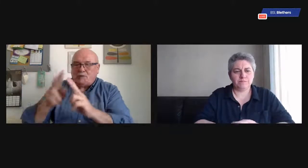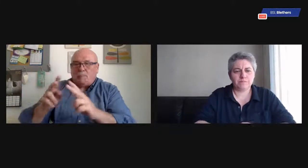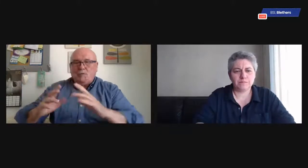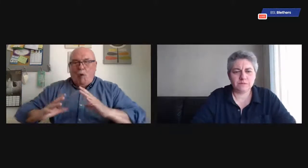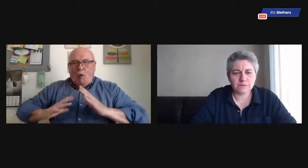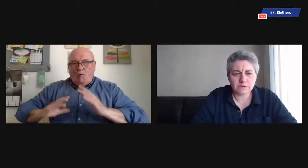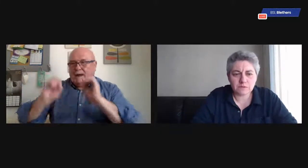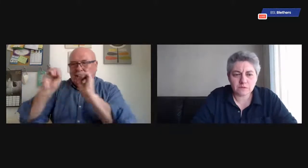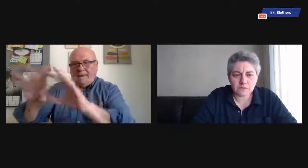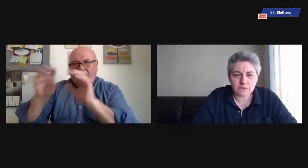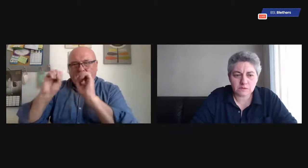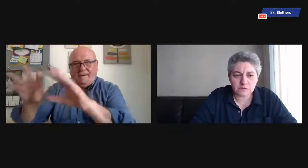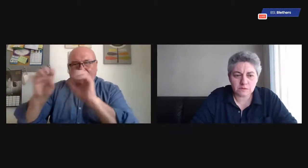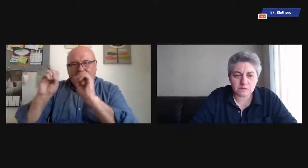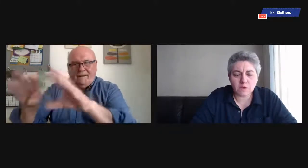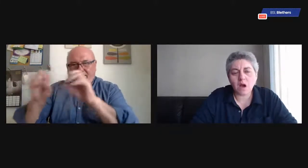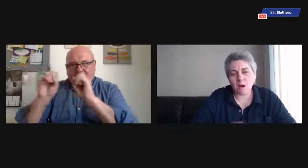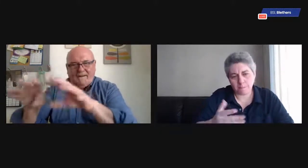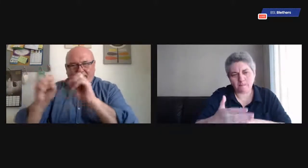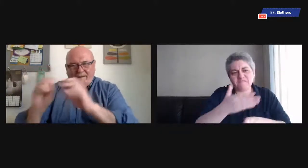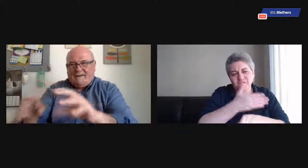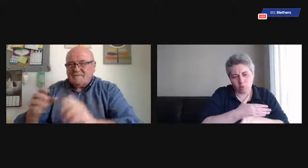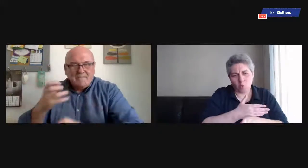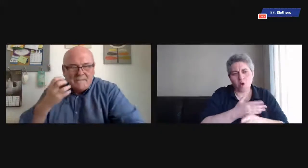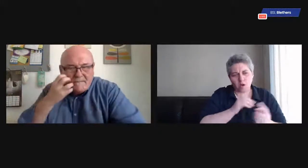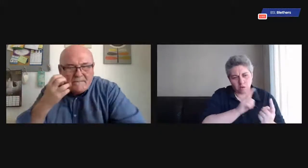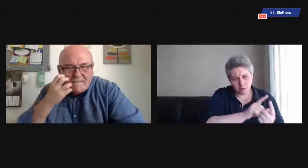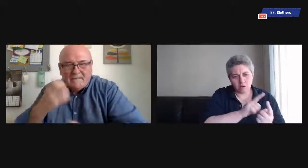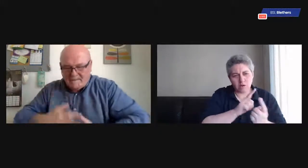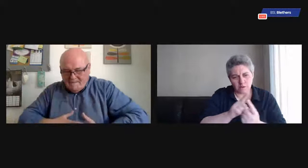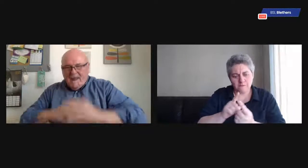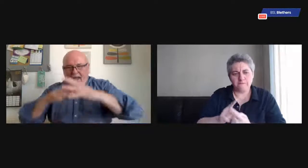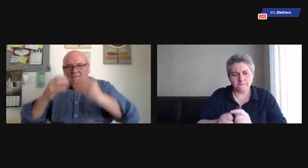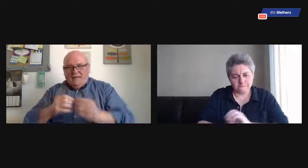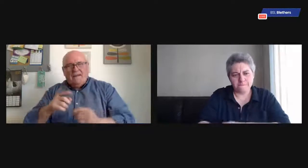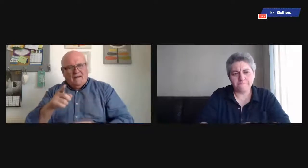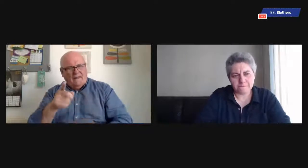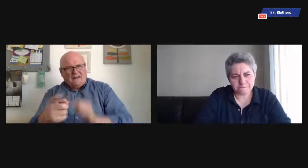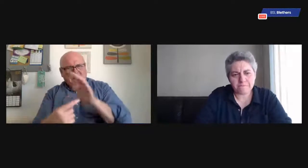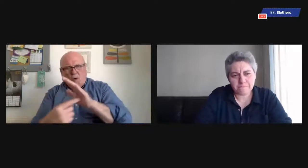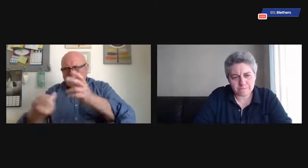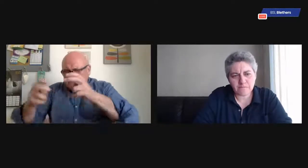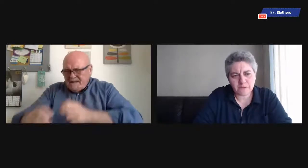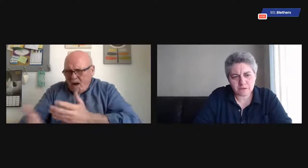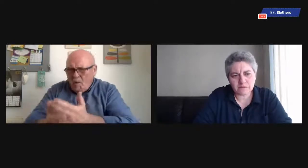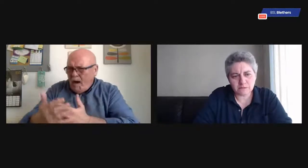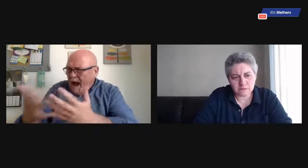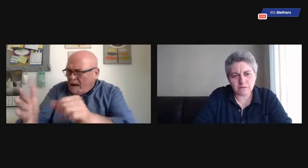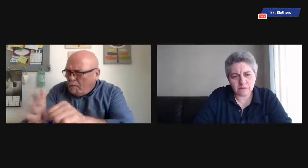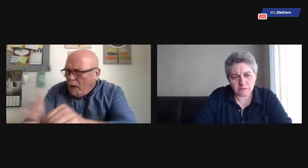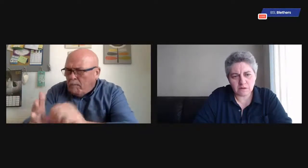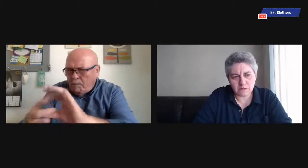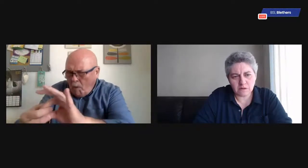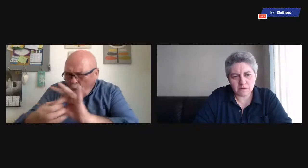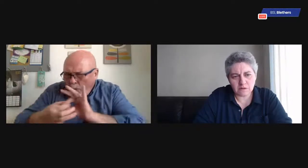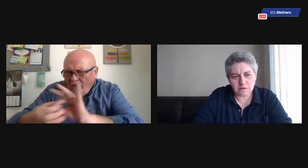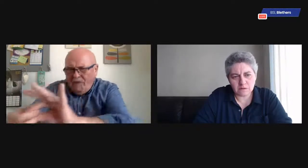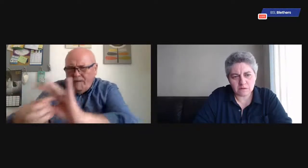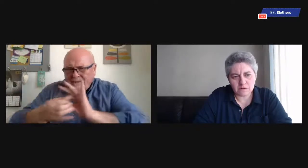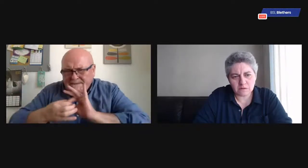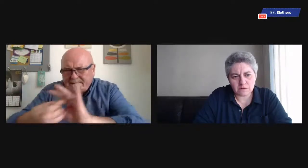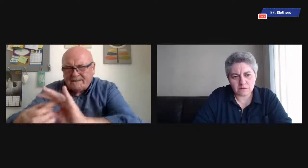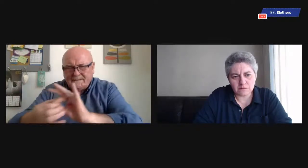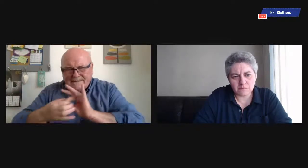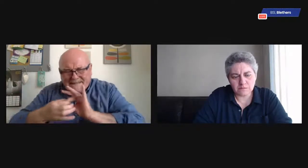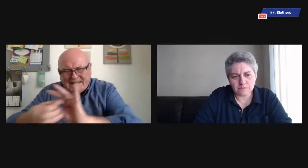running smoothly. The interpreter's already done their job. They've done it. We've worked with interpreters beforehand, so the interpreters know